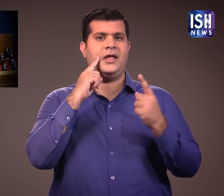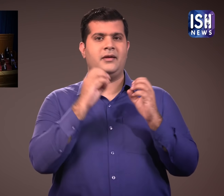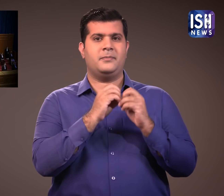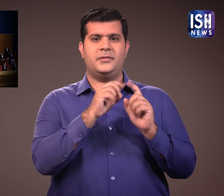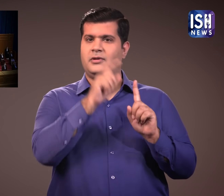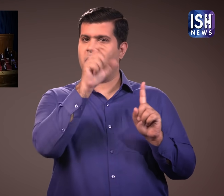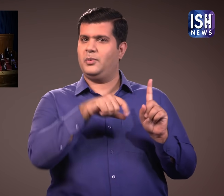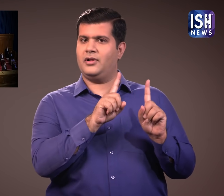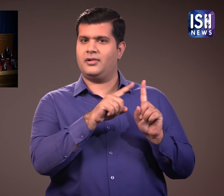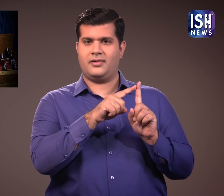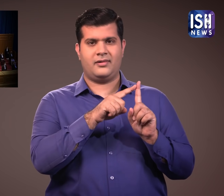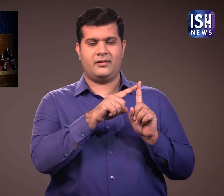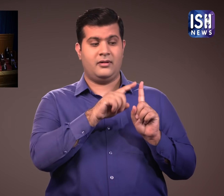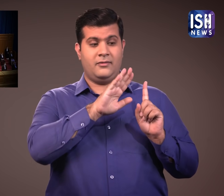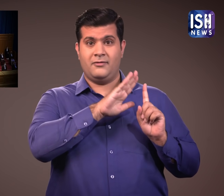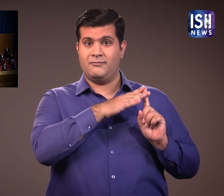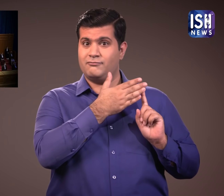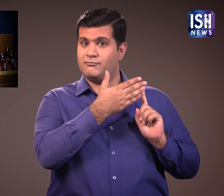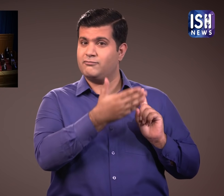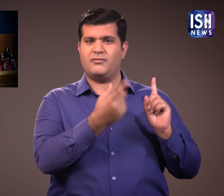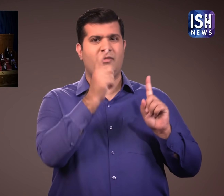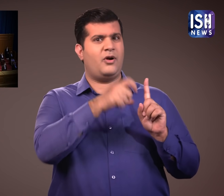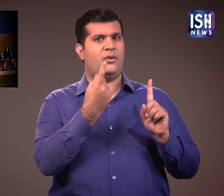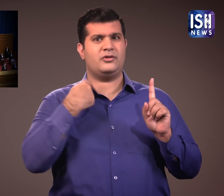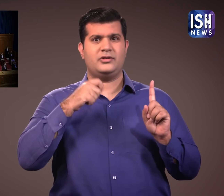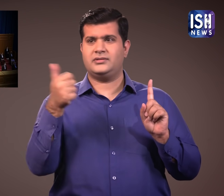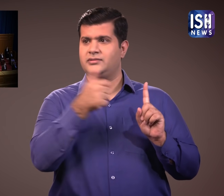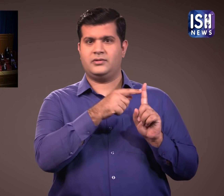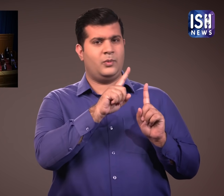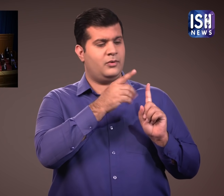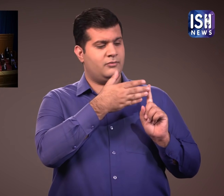Justice Indira Banerjee was the only woman judge in the Supreme Court.